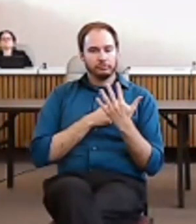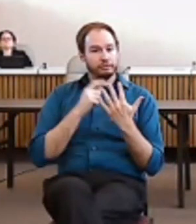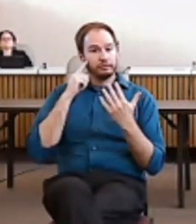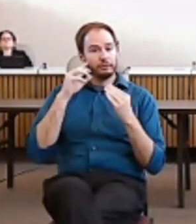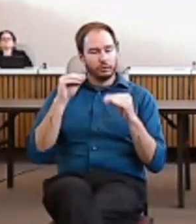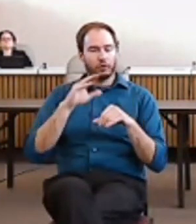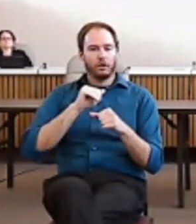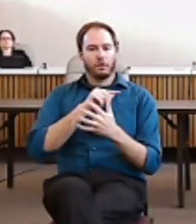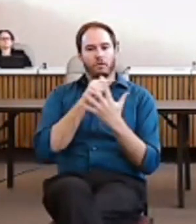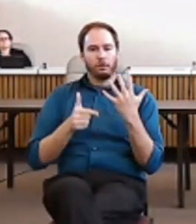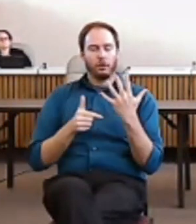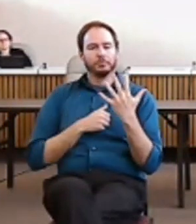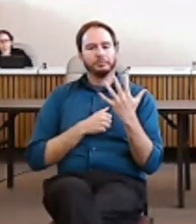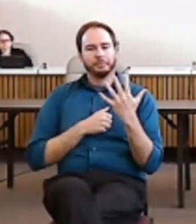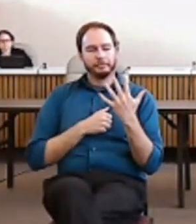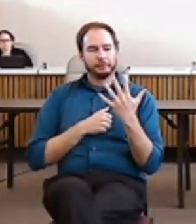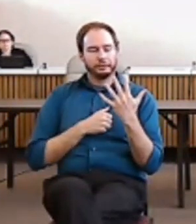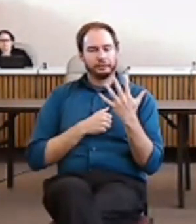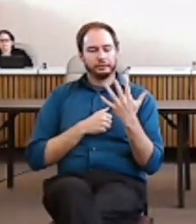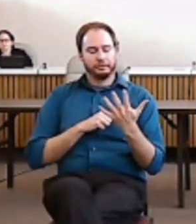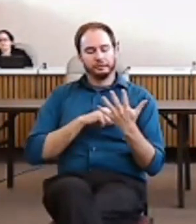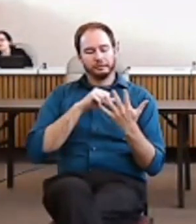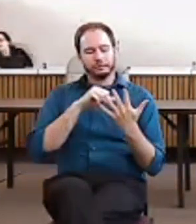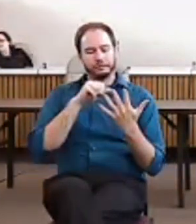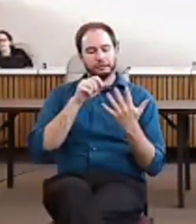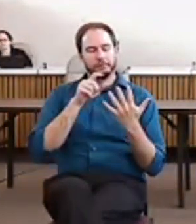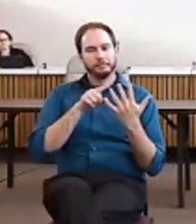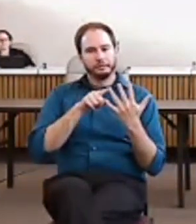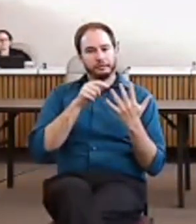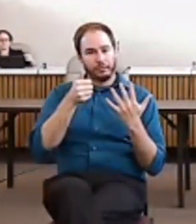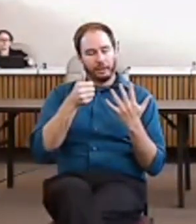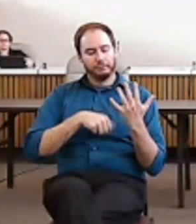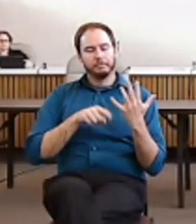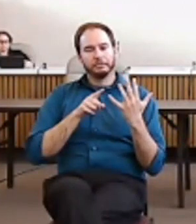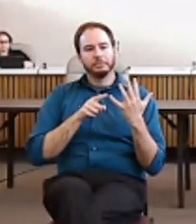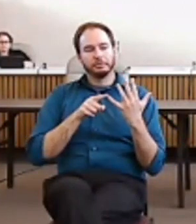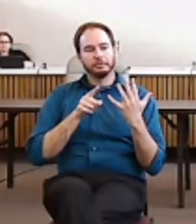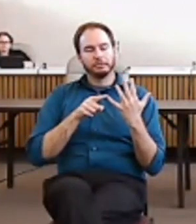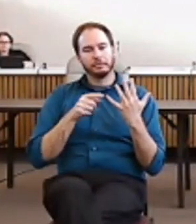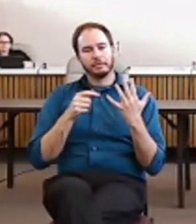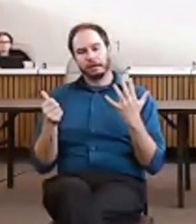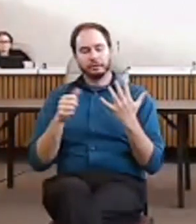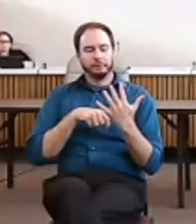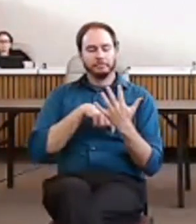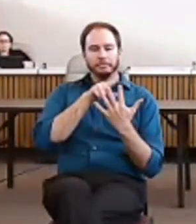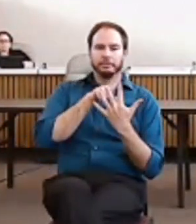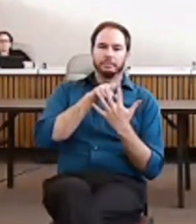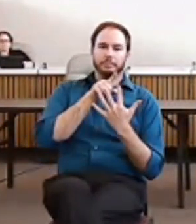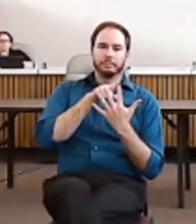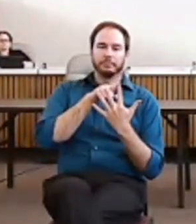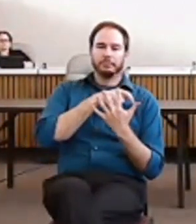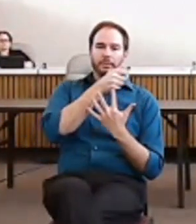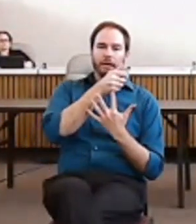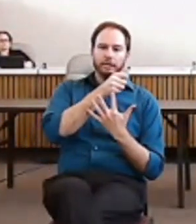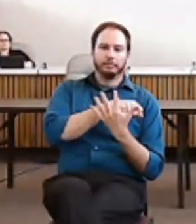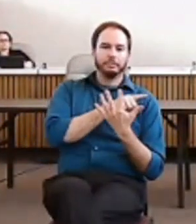Hearing none, please call the roll. Councilmember Safranik, Aye. Councilmember Bolsner, Aye. Councilmember